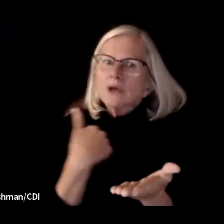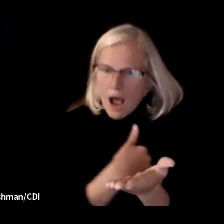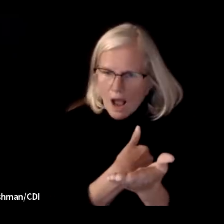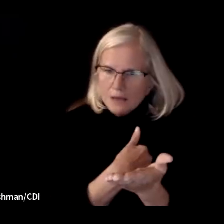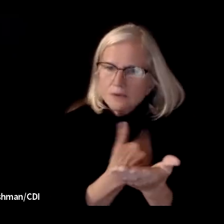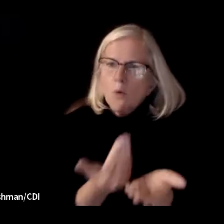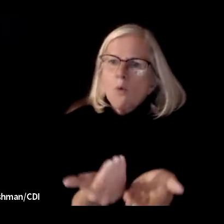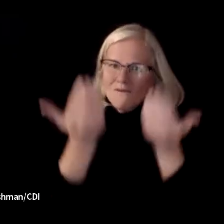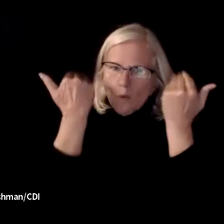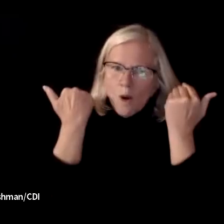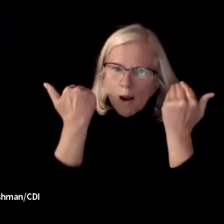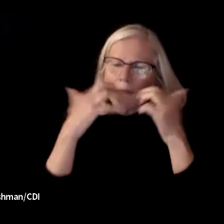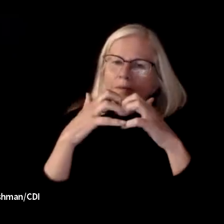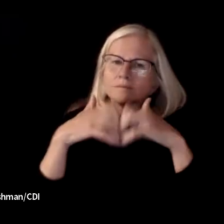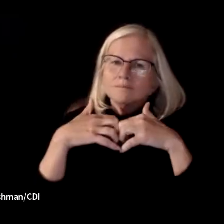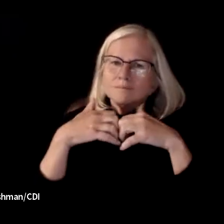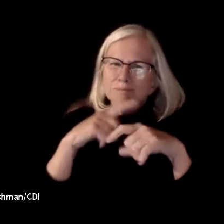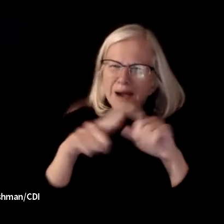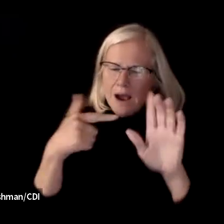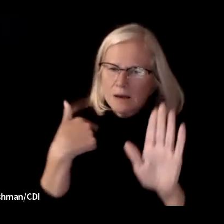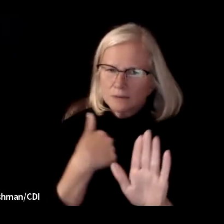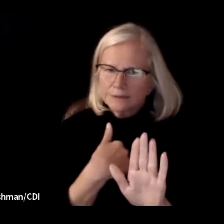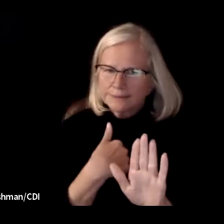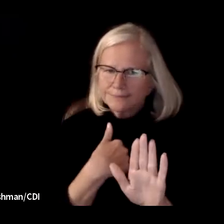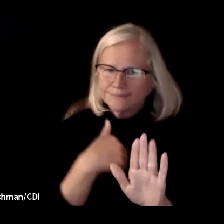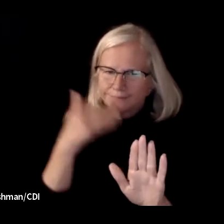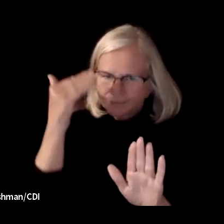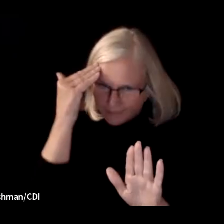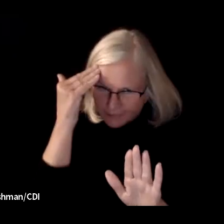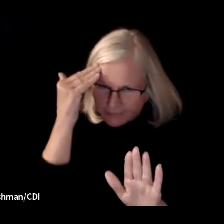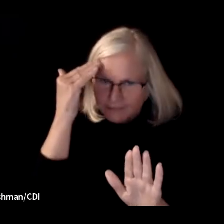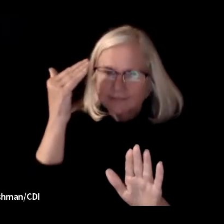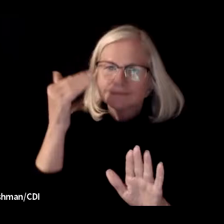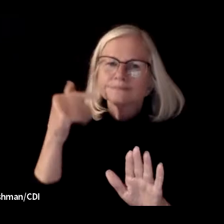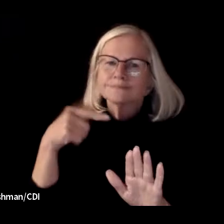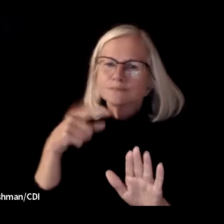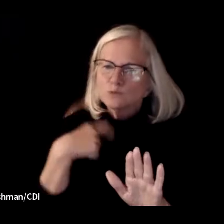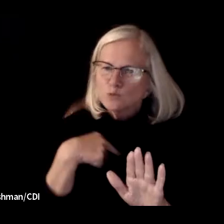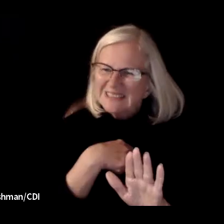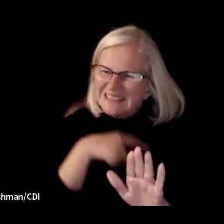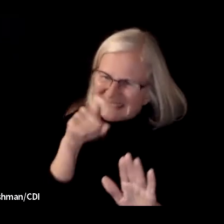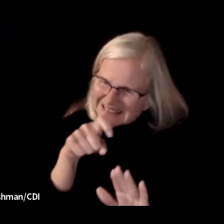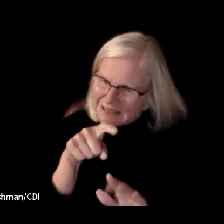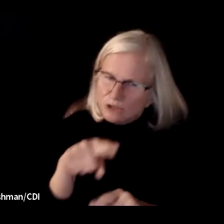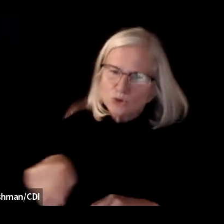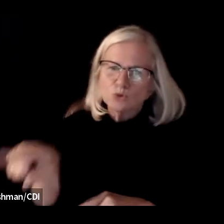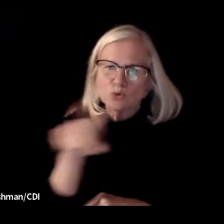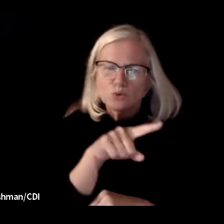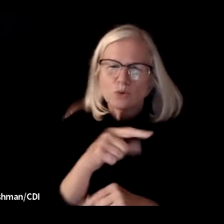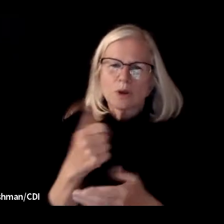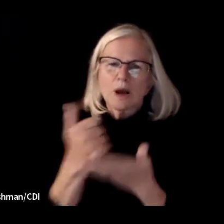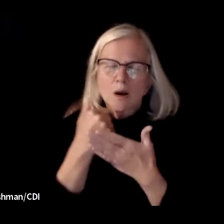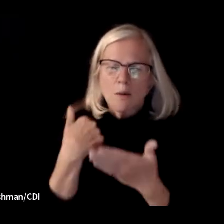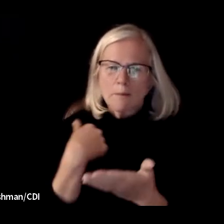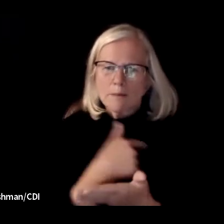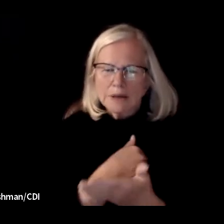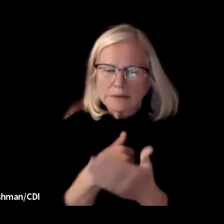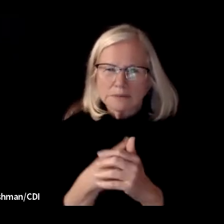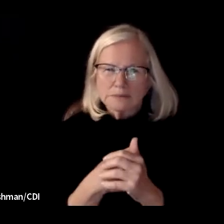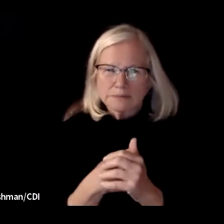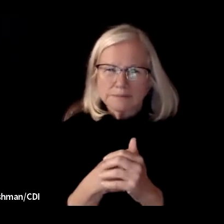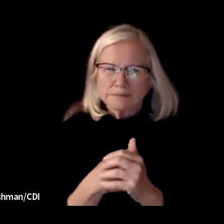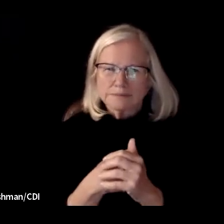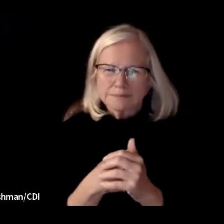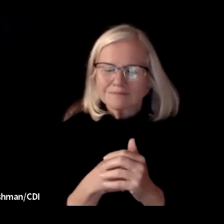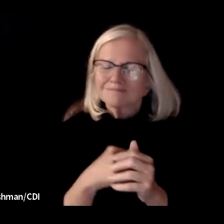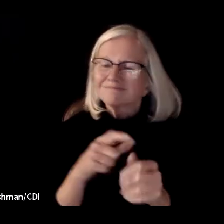what we know will keep COVID under control. Everyone who's eligible should get vaccinated. Everyone should wear a mask when it's recommended.